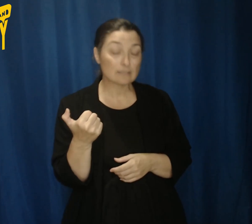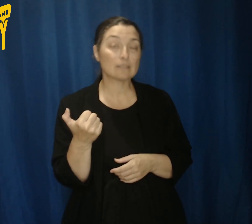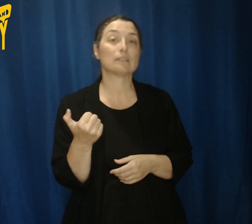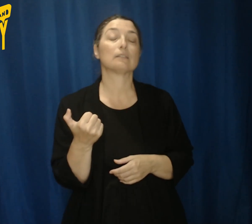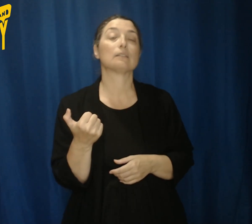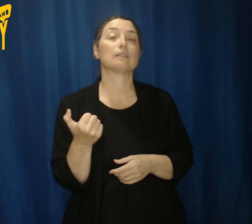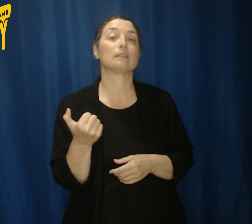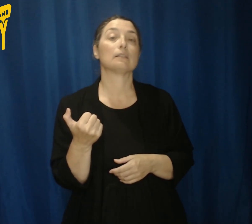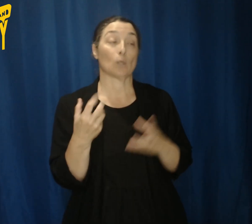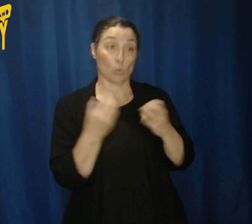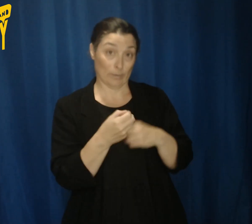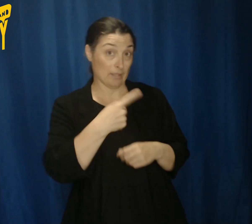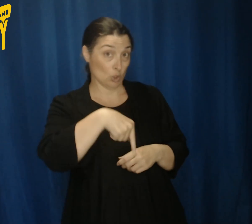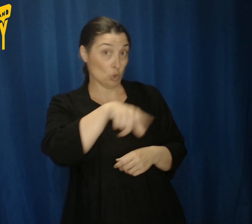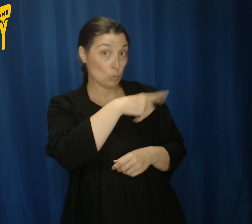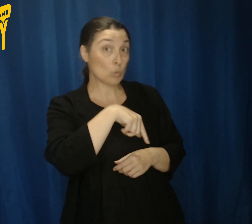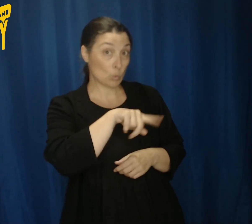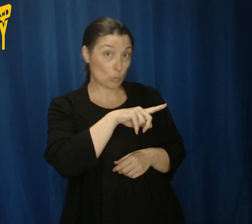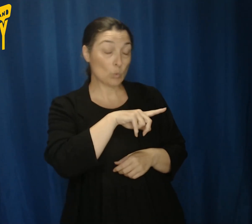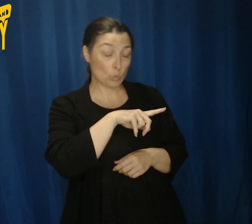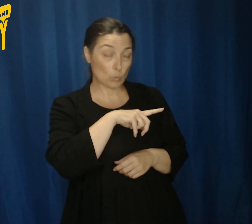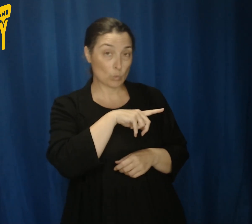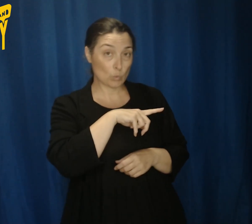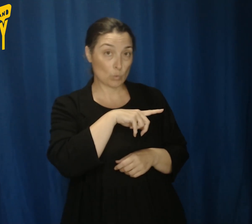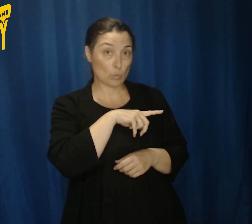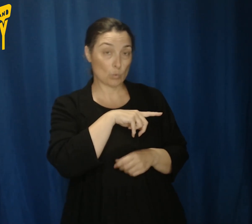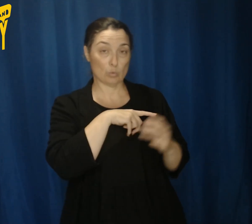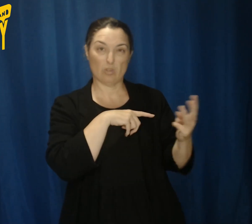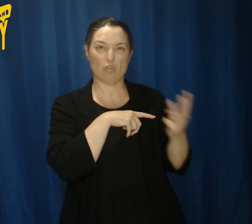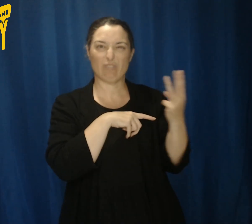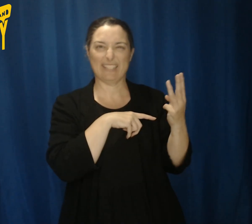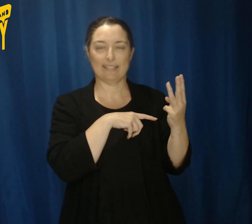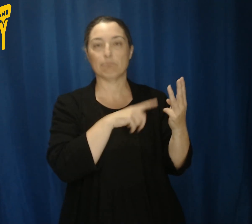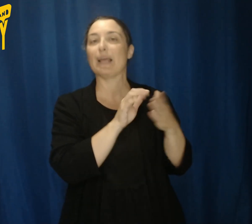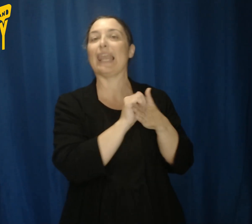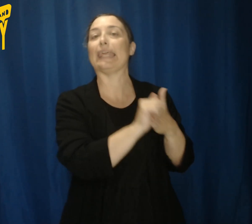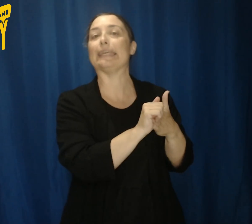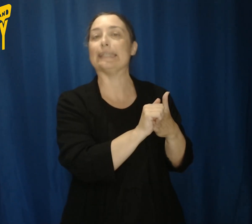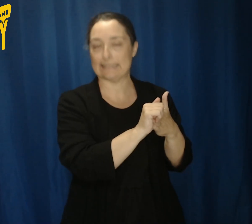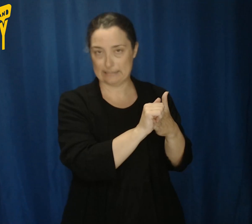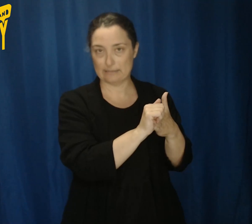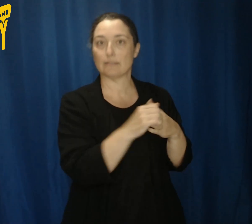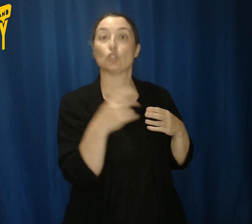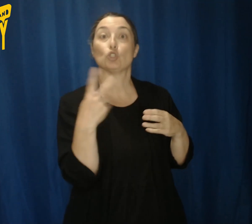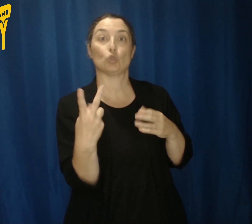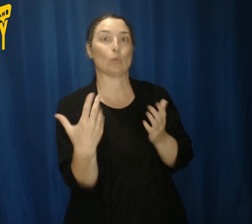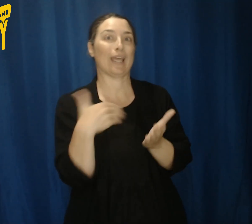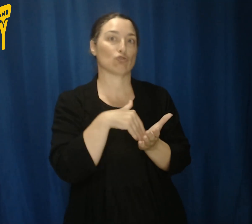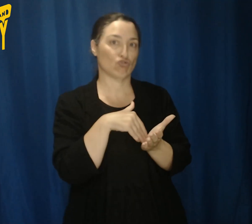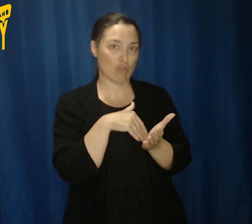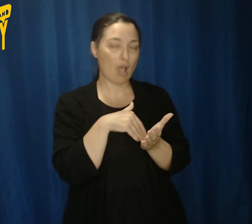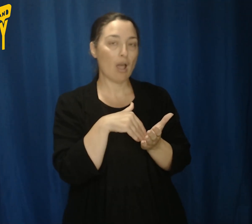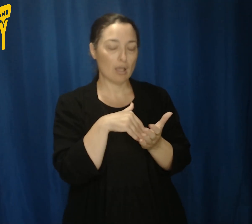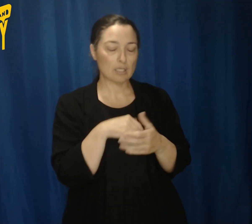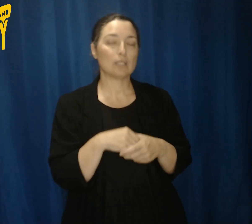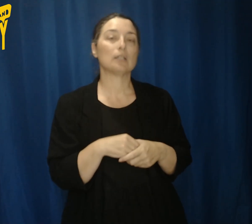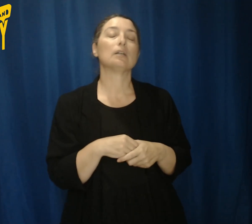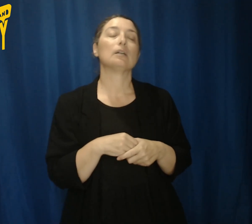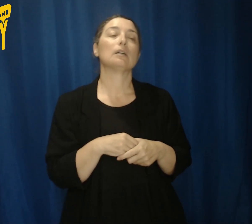With you guys, there's like the 3 kind of leads, you might say, and 2 extras that we'll audition for. And that me and